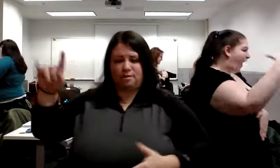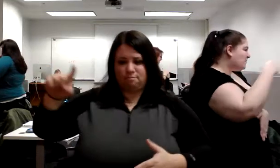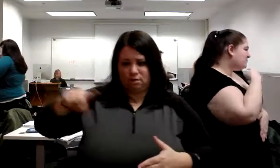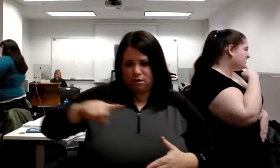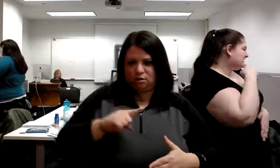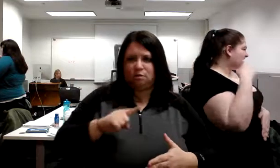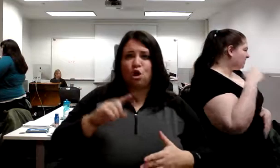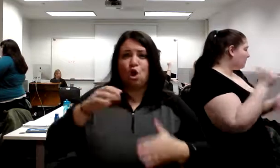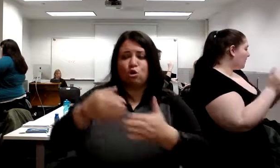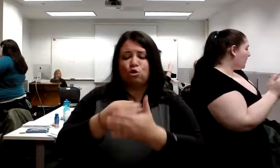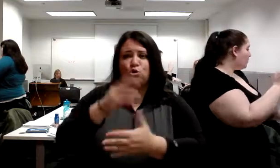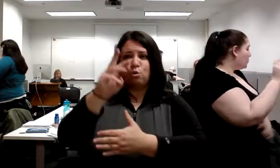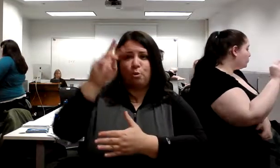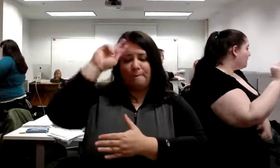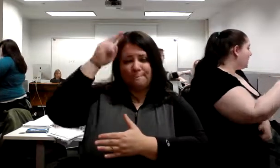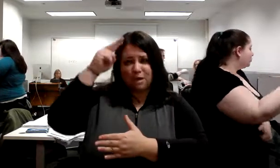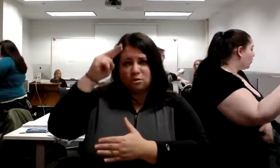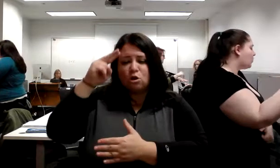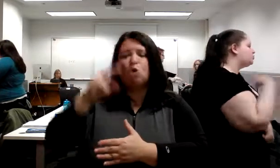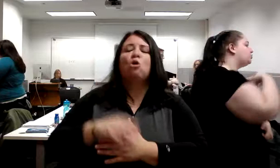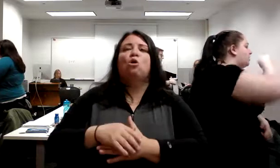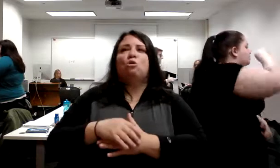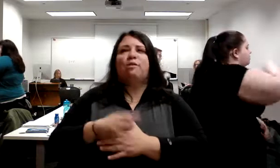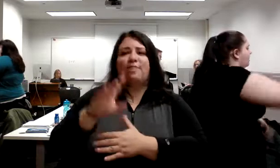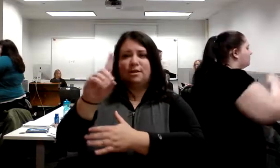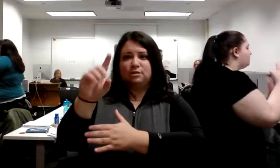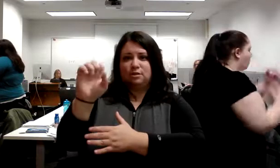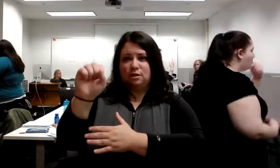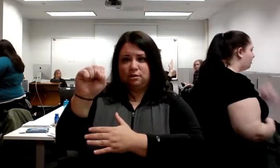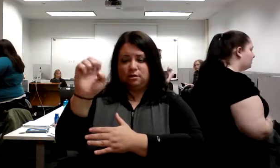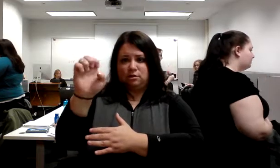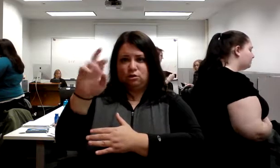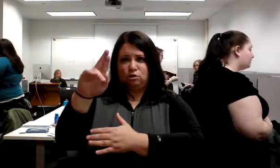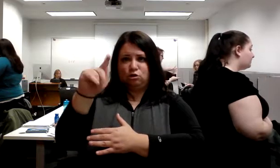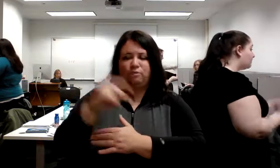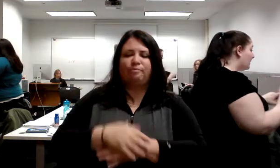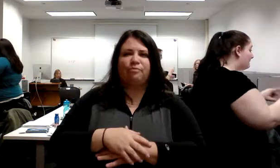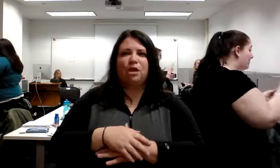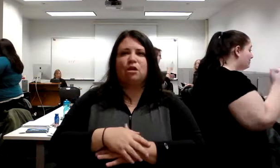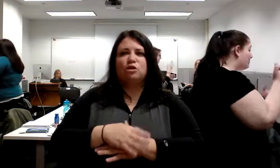both. She lived the last half of her life in New Mexico, though. Let me show you a picture of her.